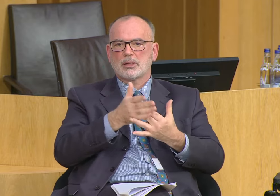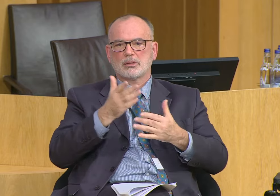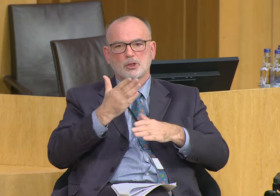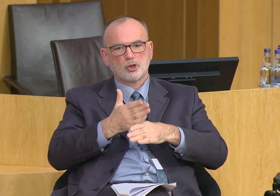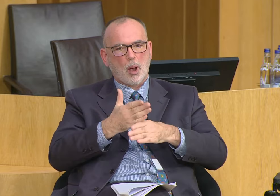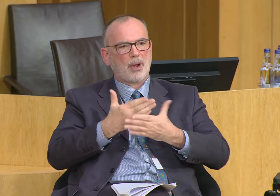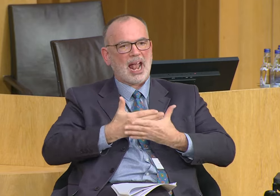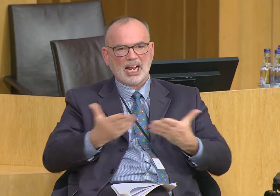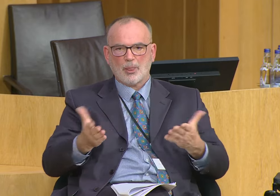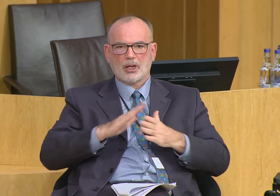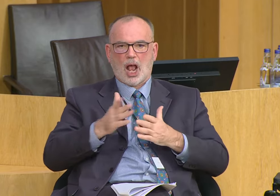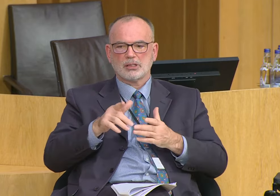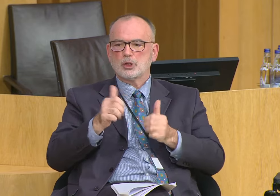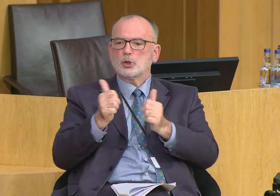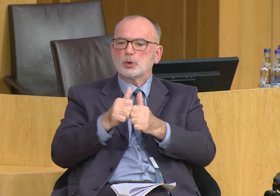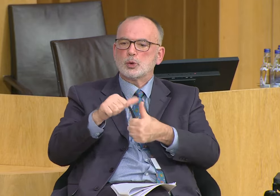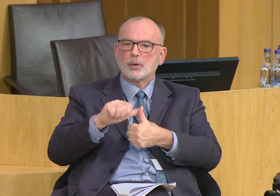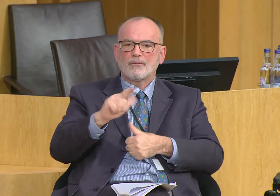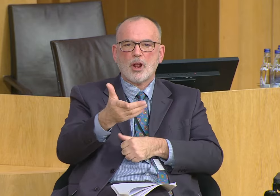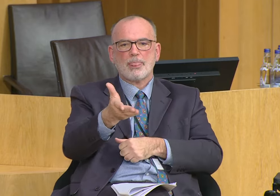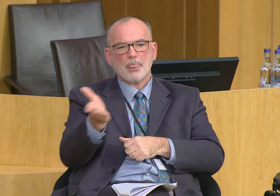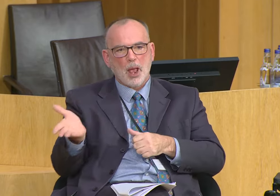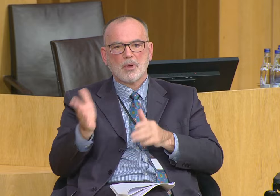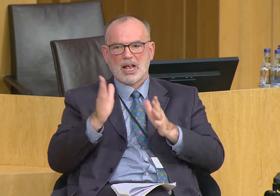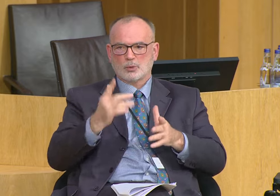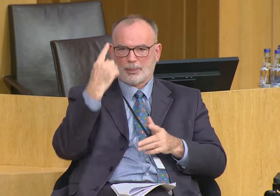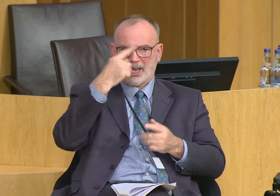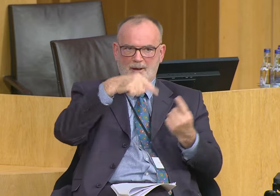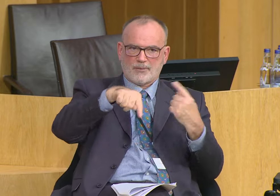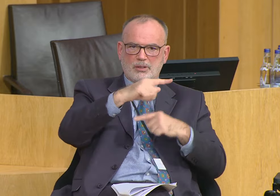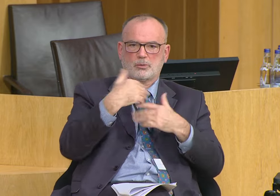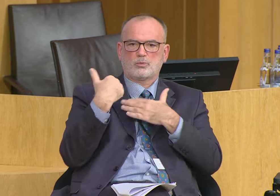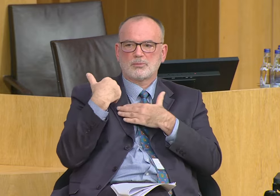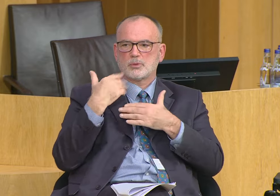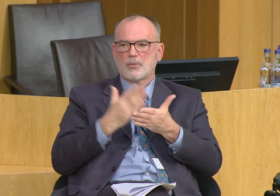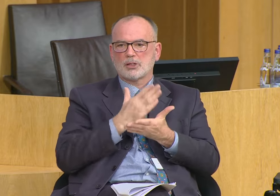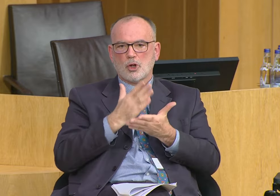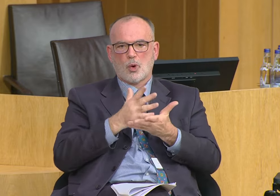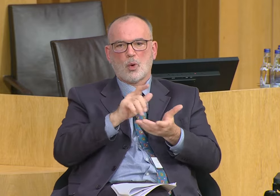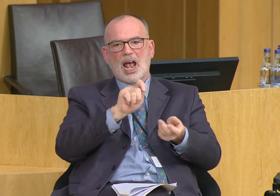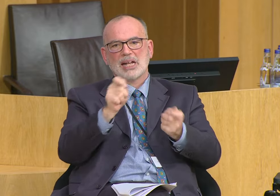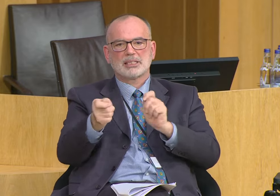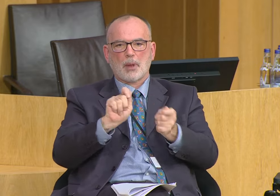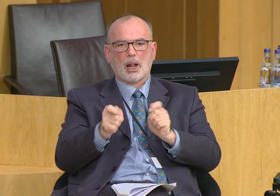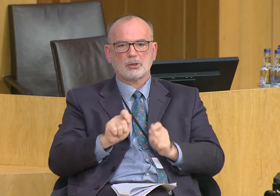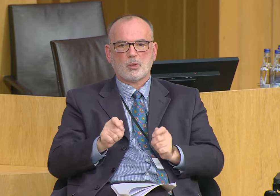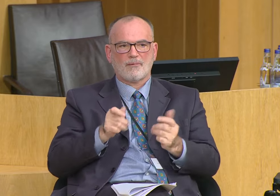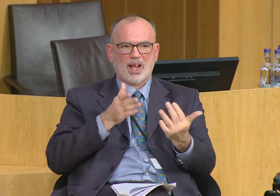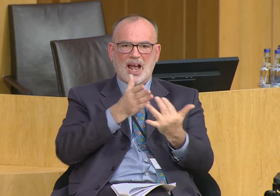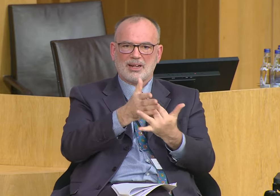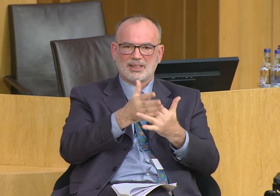want to be involved, whether they want to go and have a job. So they need to, we all are responsible for